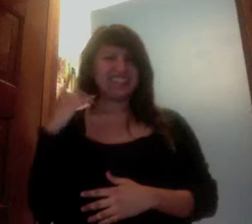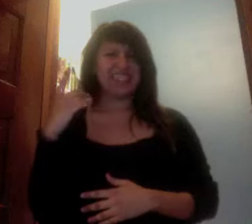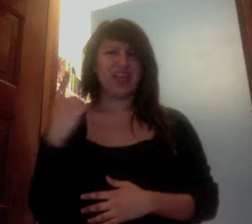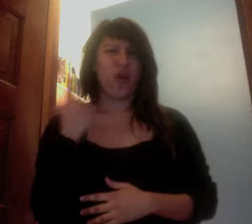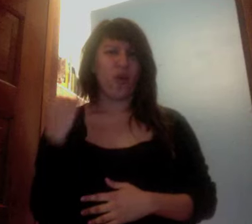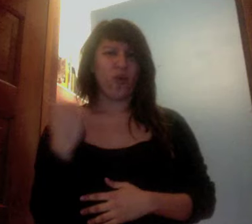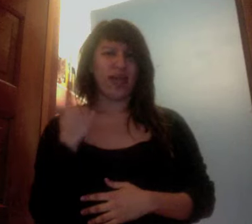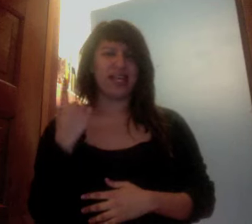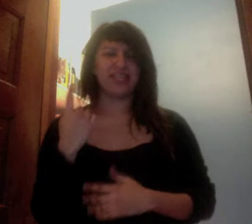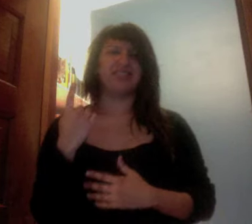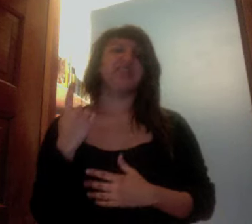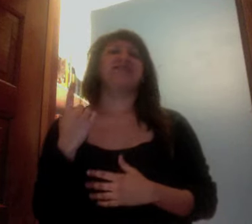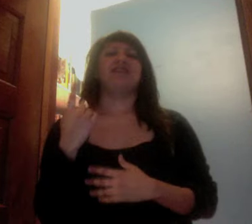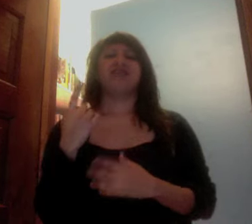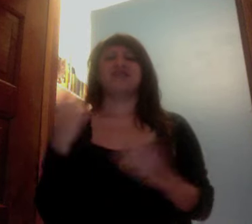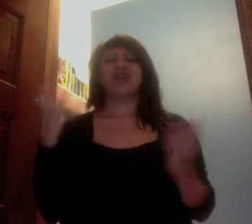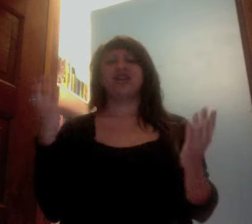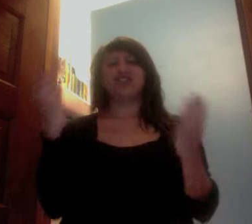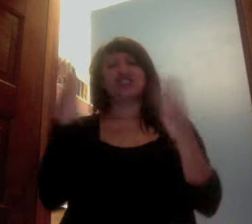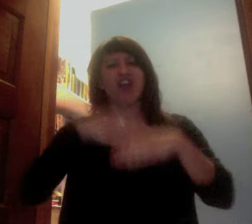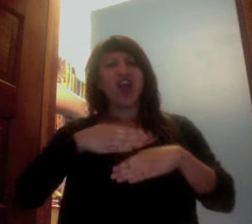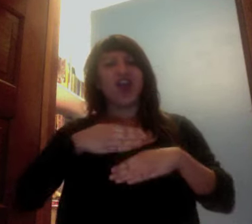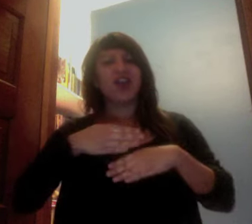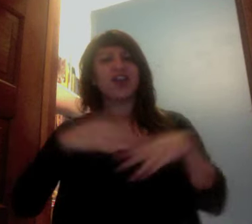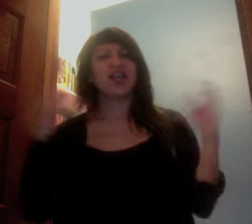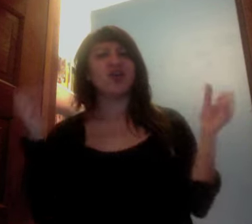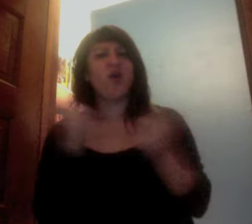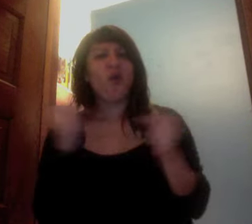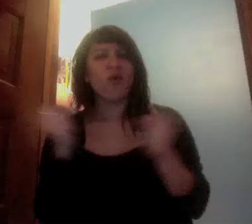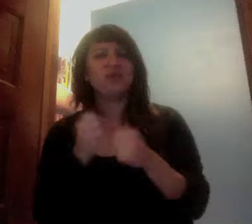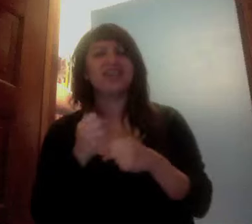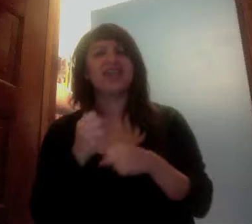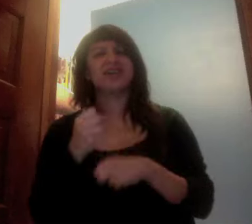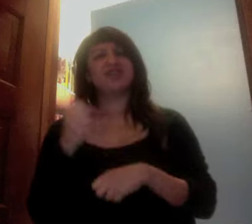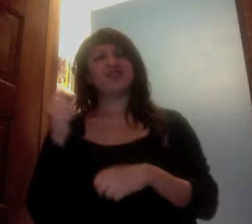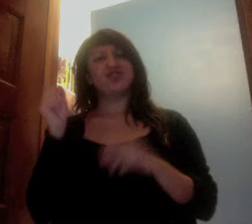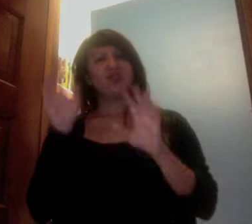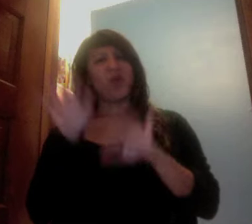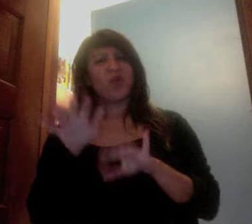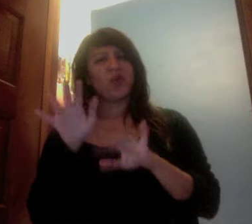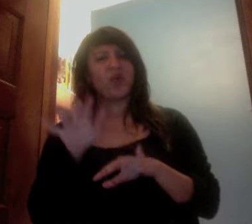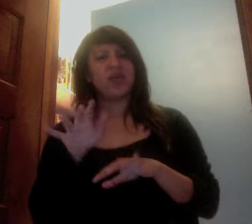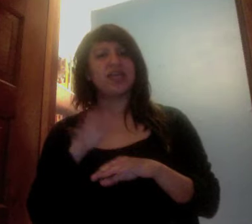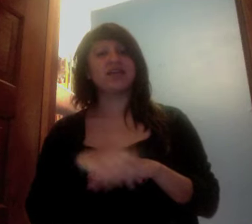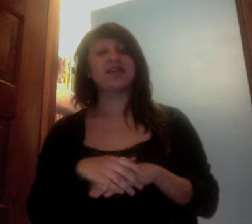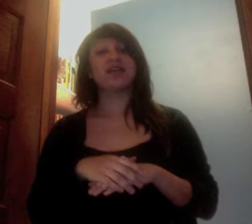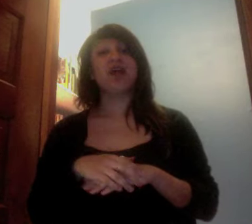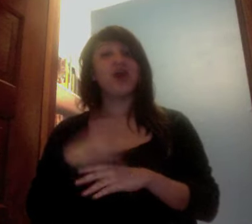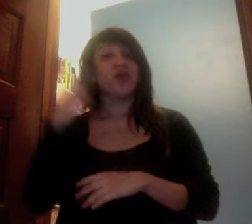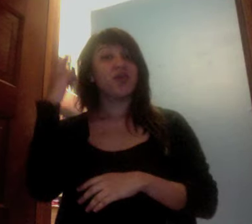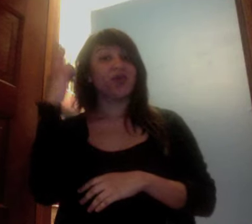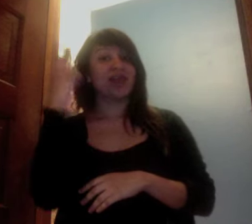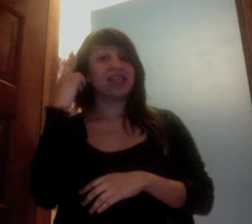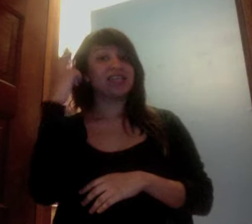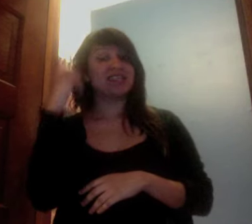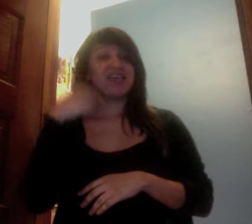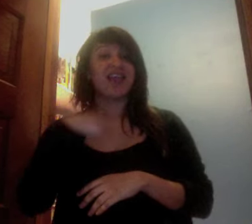really, my main reason for going was I have been wanting to go for a really long time, and the stars